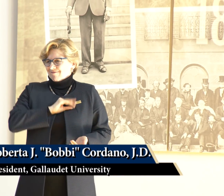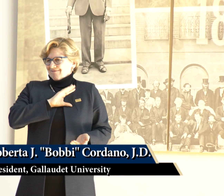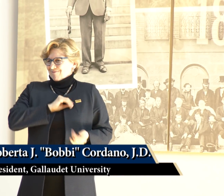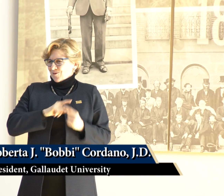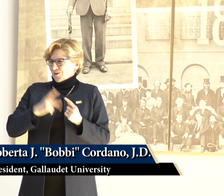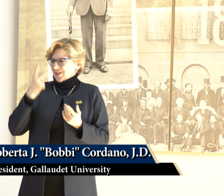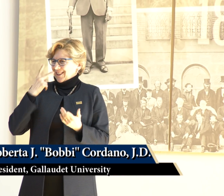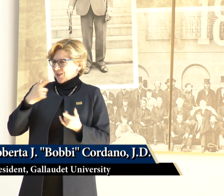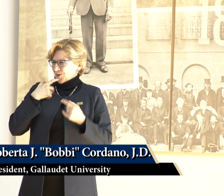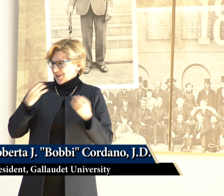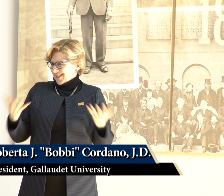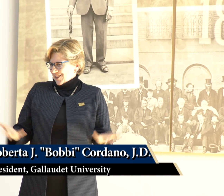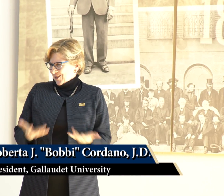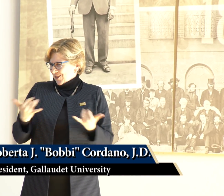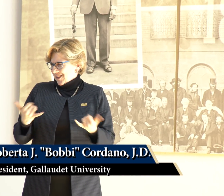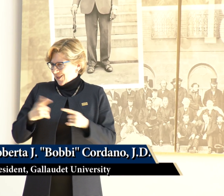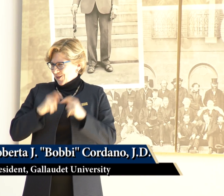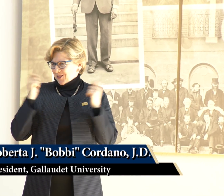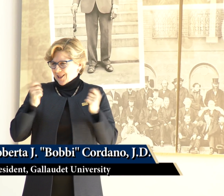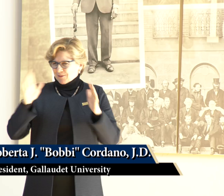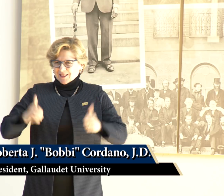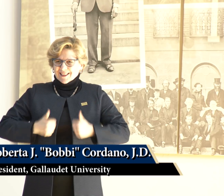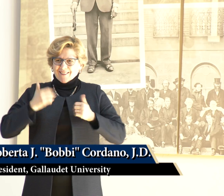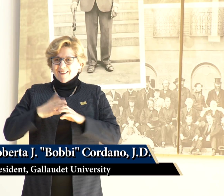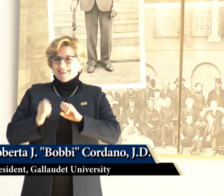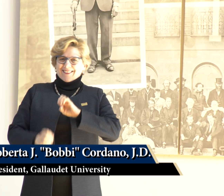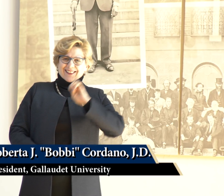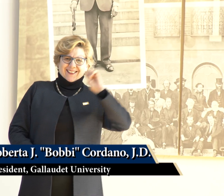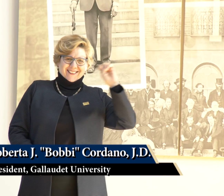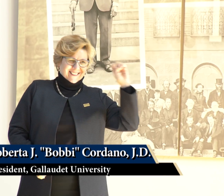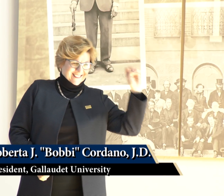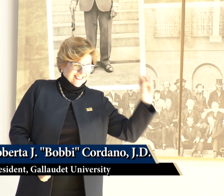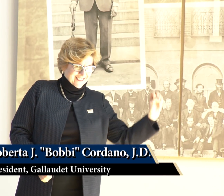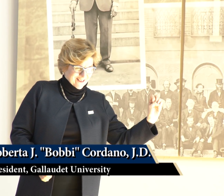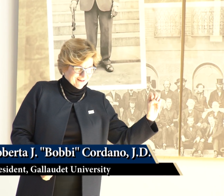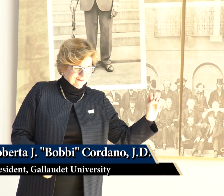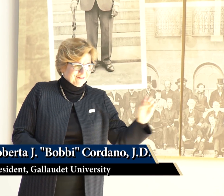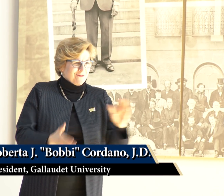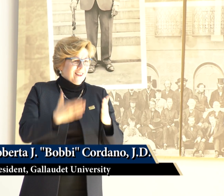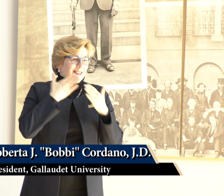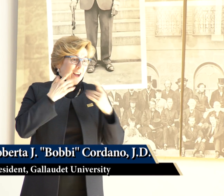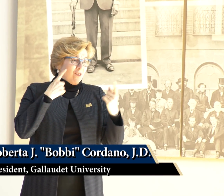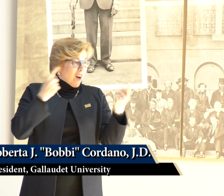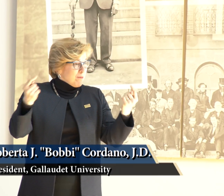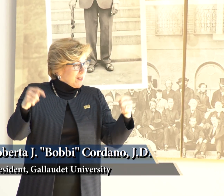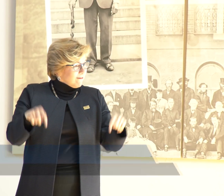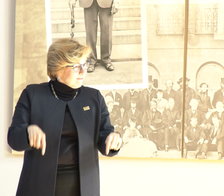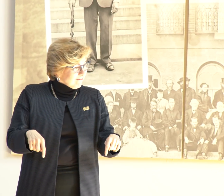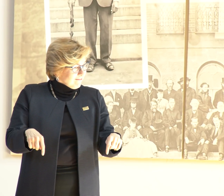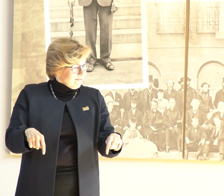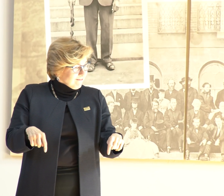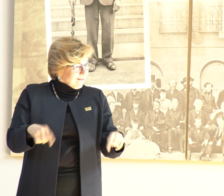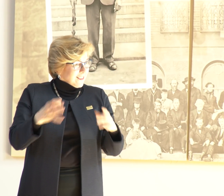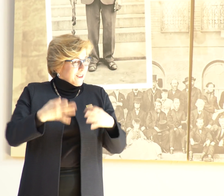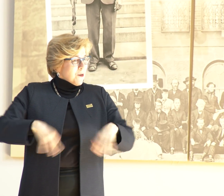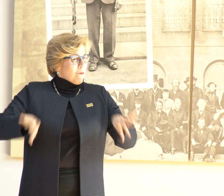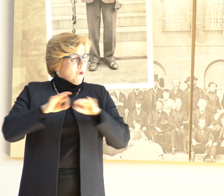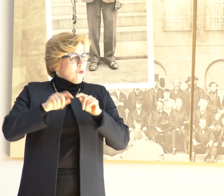What a beautiful assembly. I'm inspired to see you here today to celebrate the life of Bernard Bragg on the East Coast, and thank you